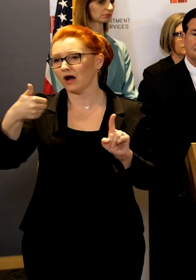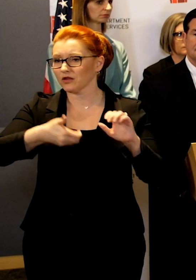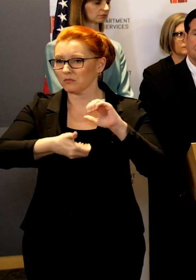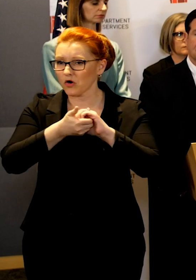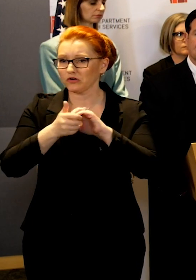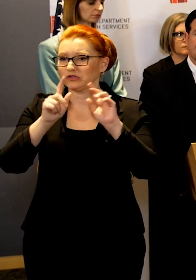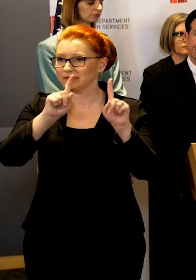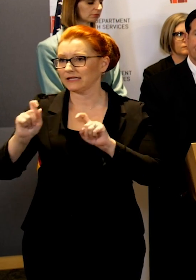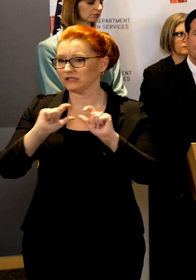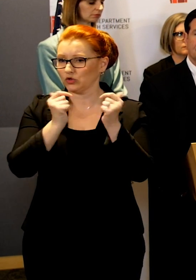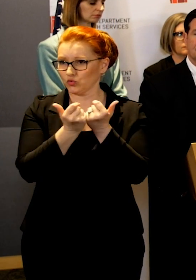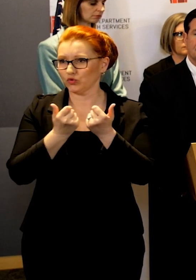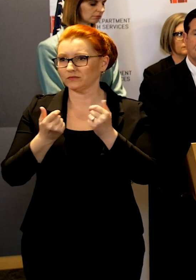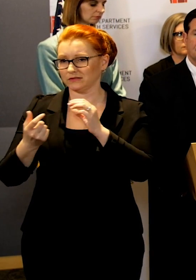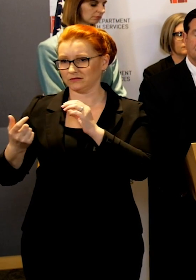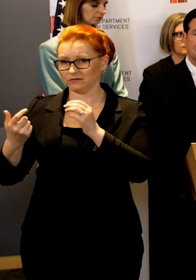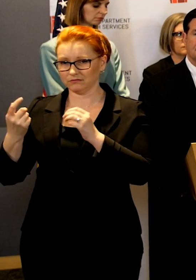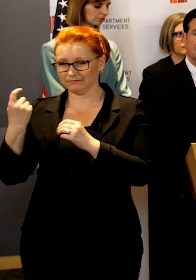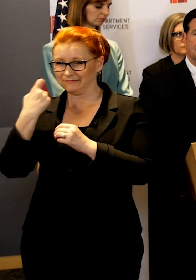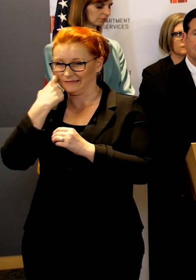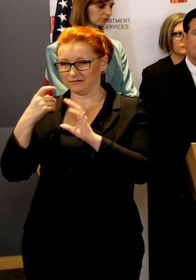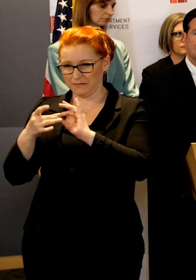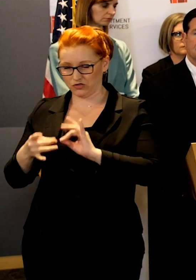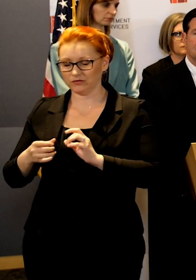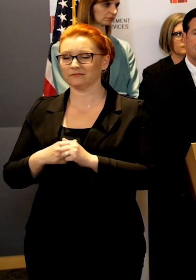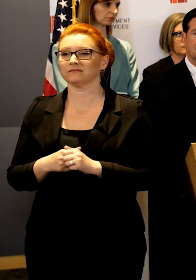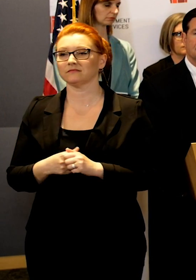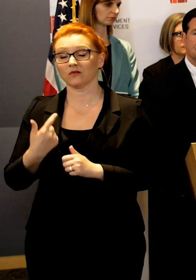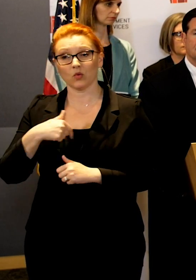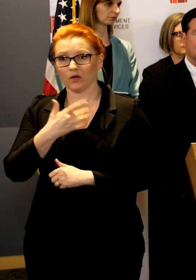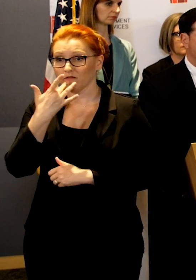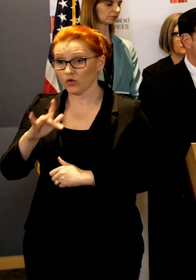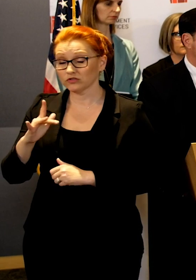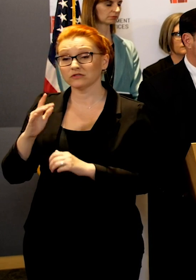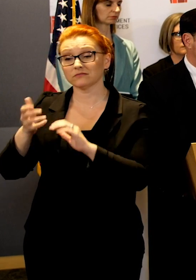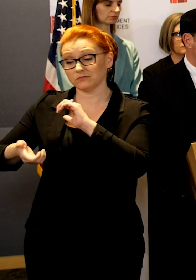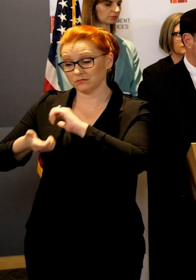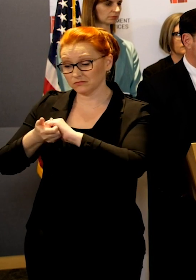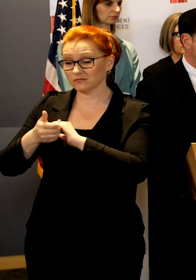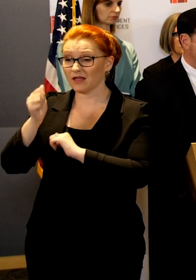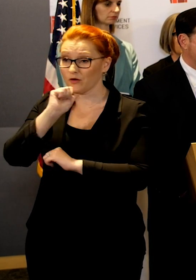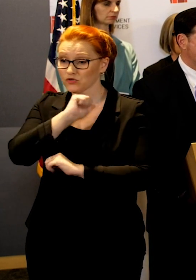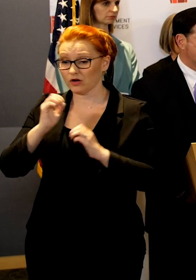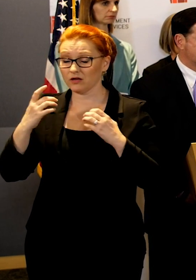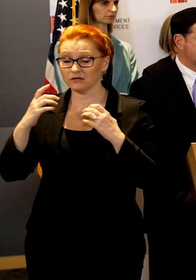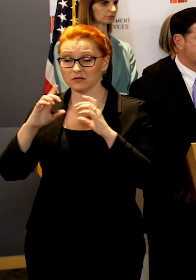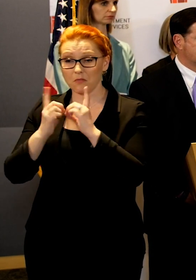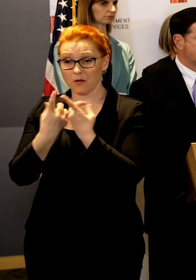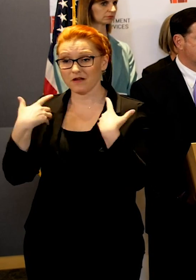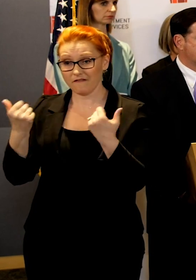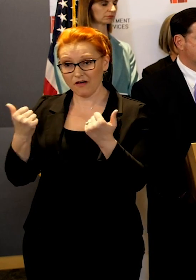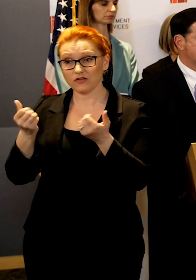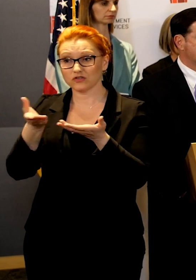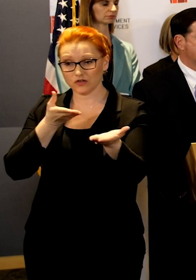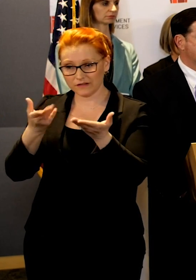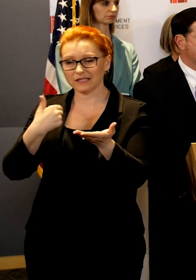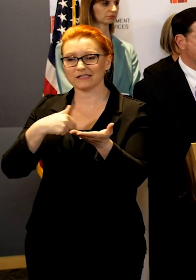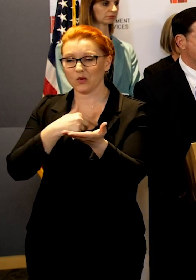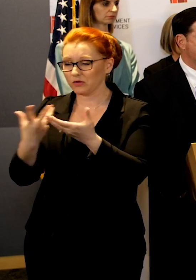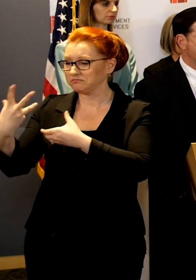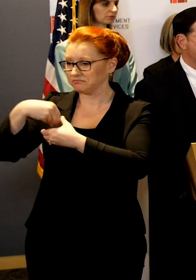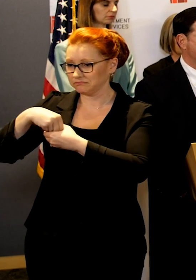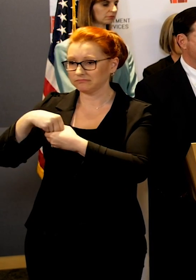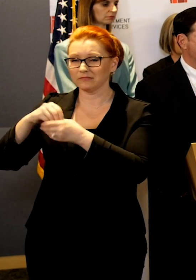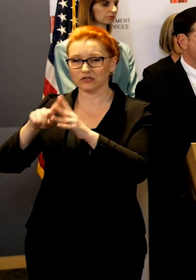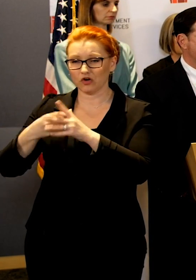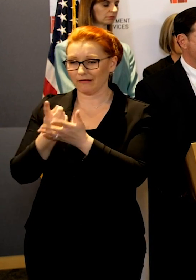testing groups mentioned today. We've been fortunate with our partner, the Arizona Department of Health Services, to participate as well beginning